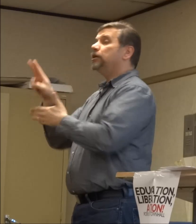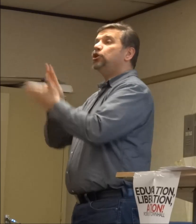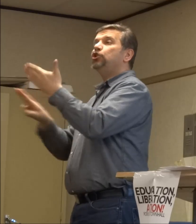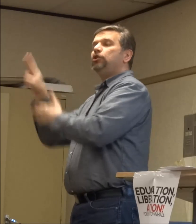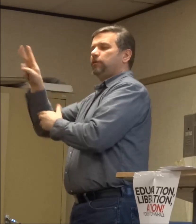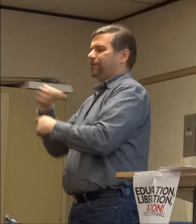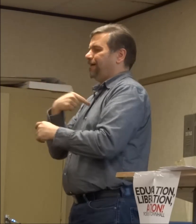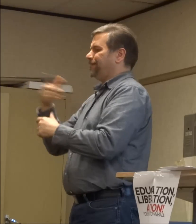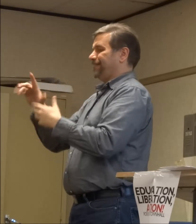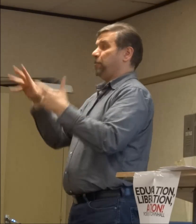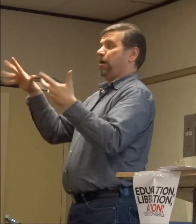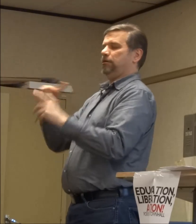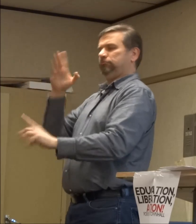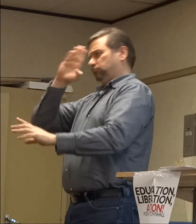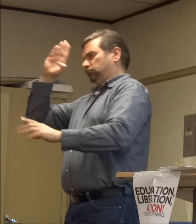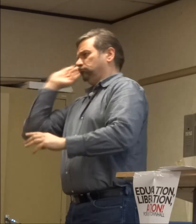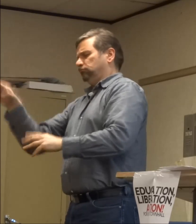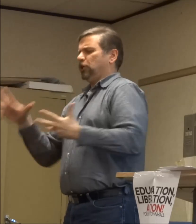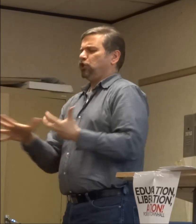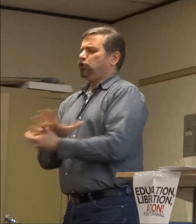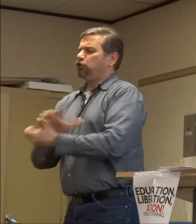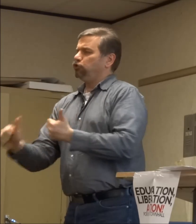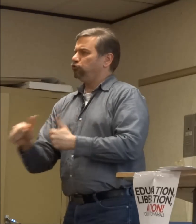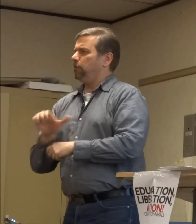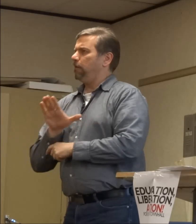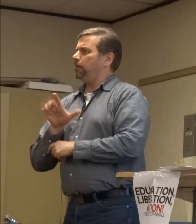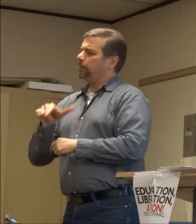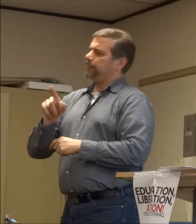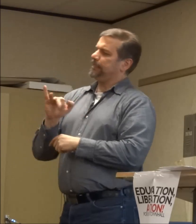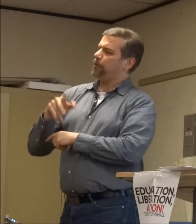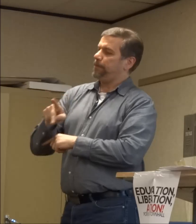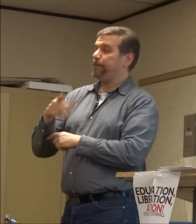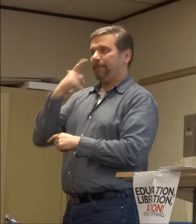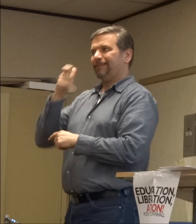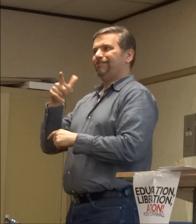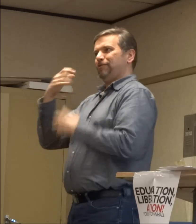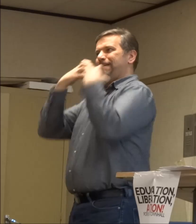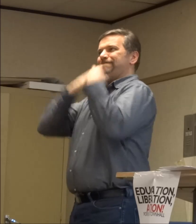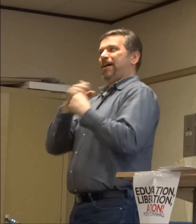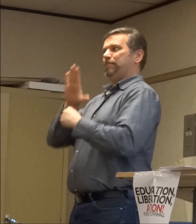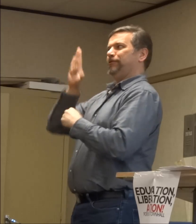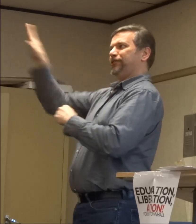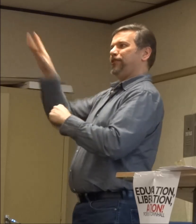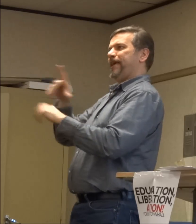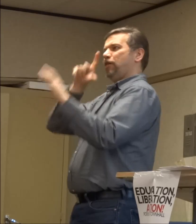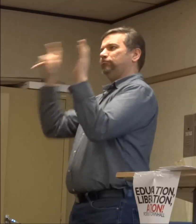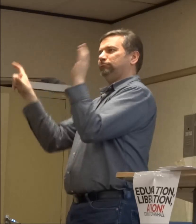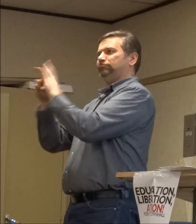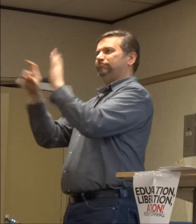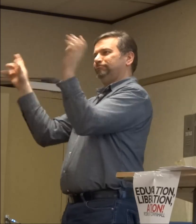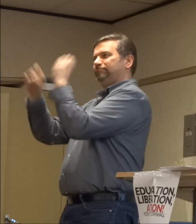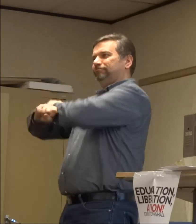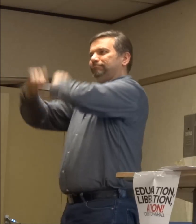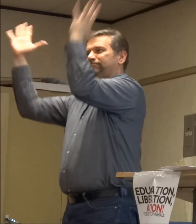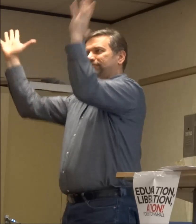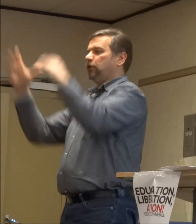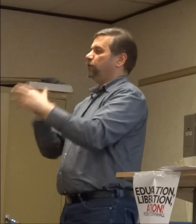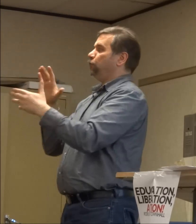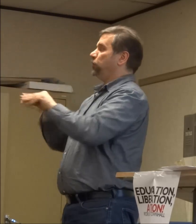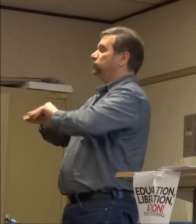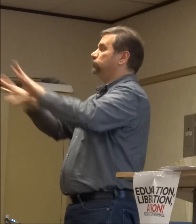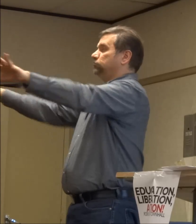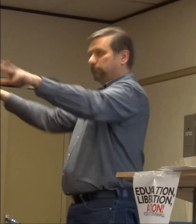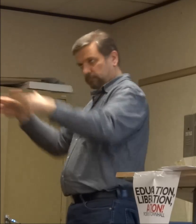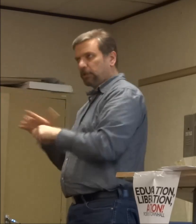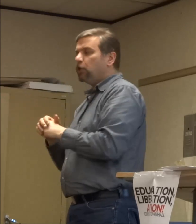want to destroy TYP because we're valuable to their pristine image. They engage in covert, not overt forms of silent